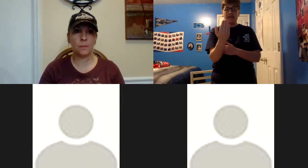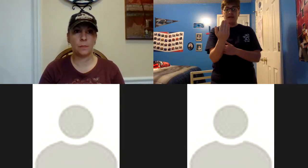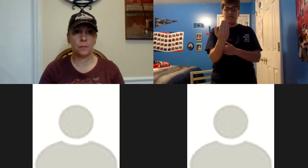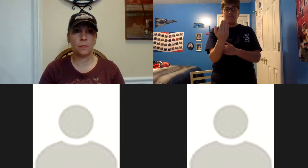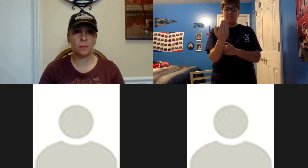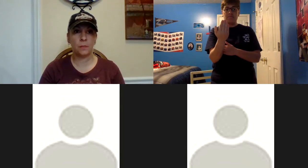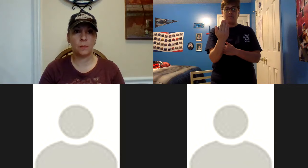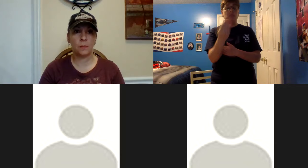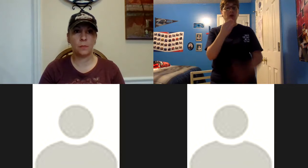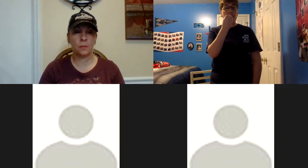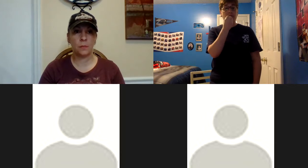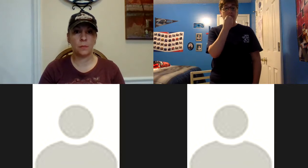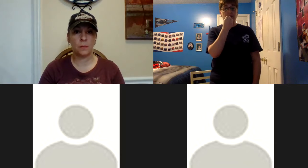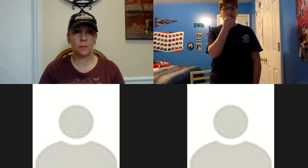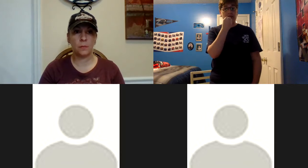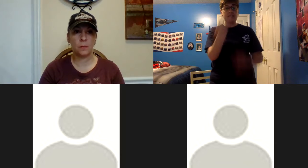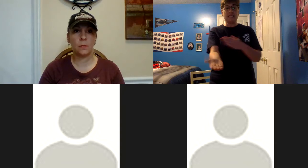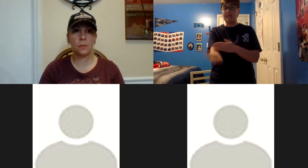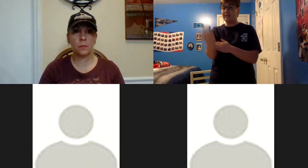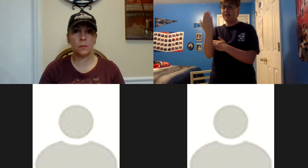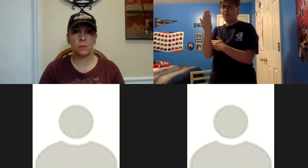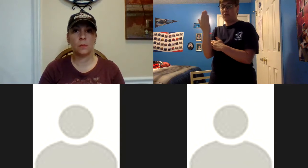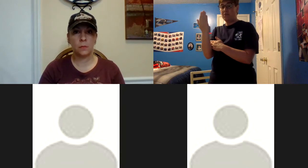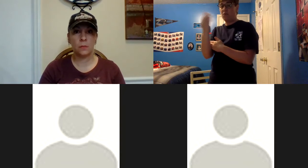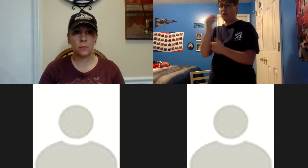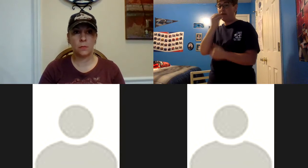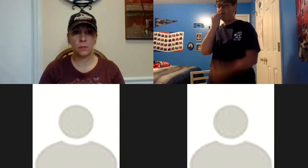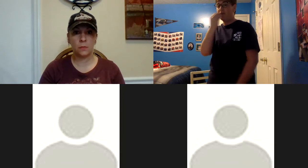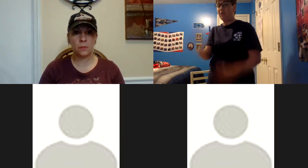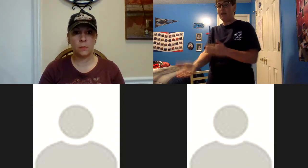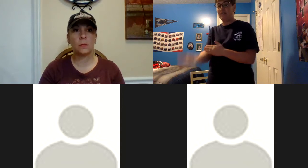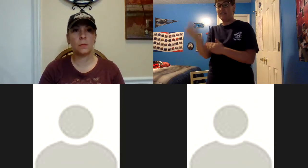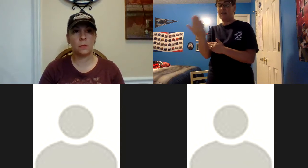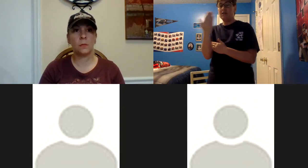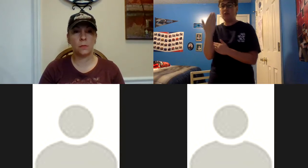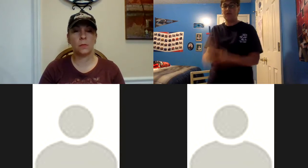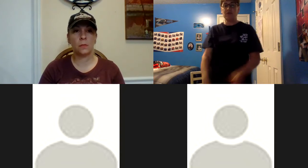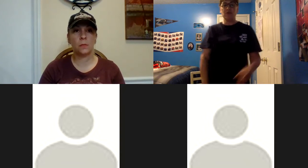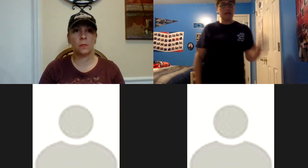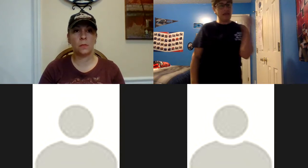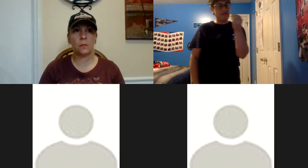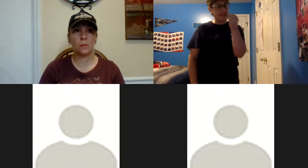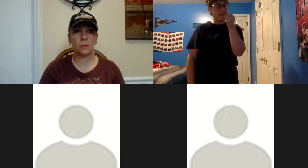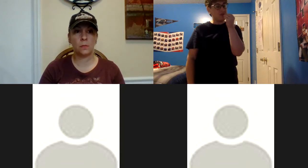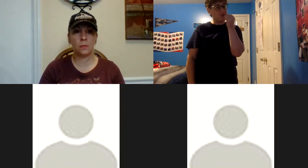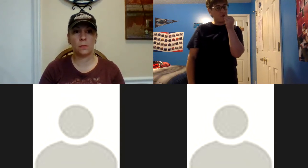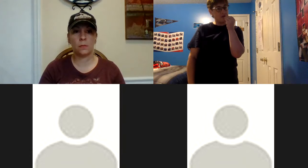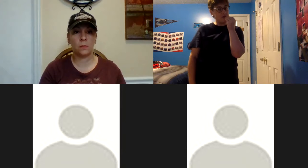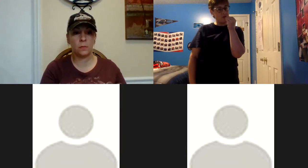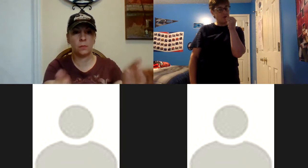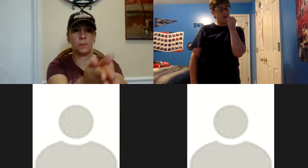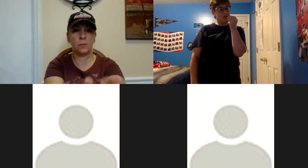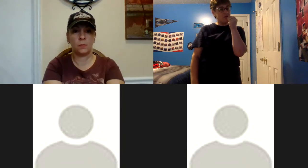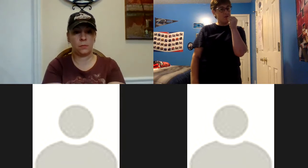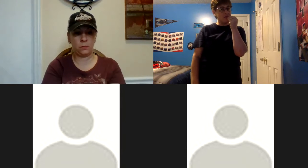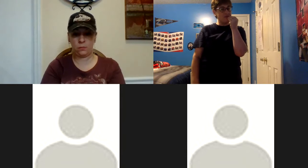what all my books are saying, is eat with morning for breakfast. So if you're doing it left-handed, you're going